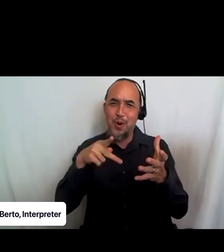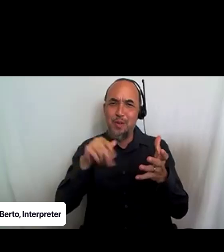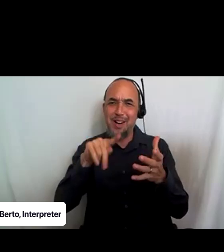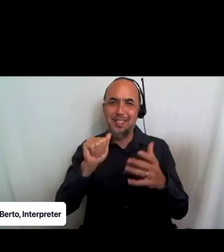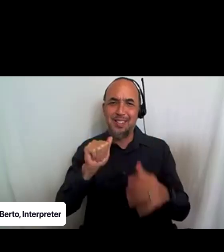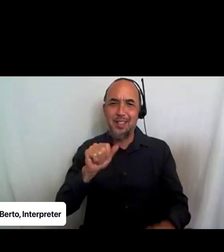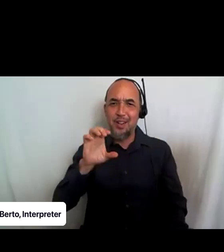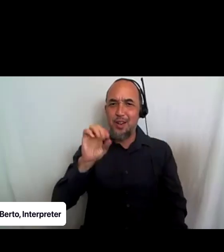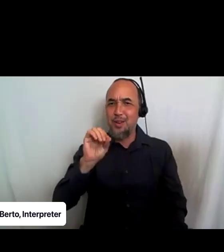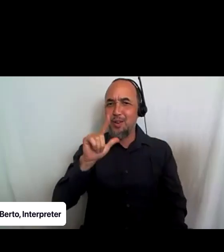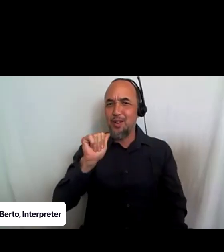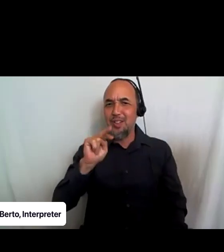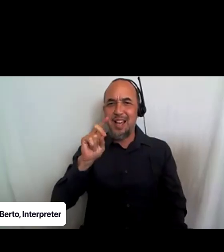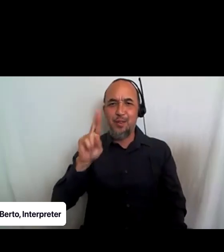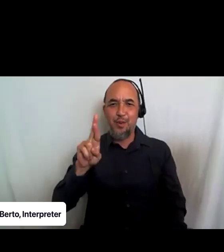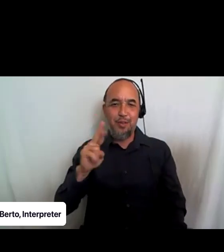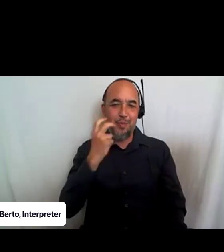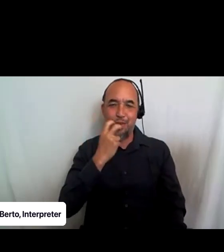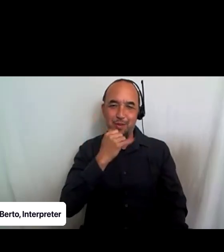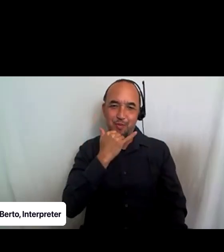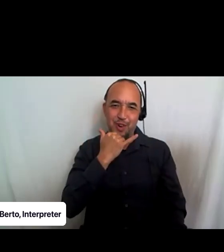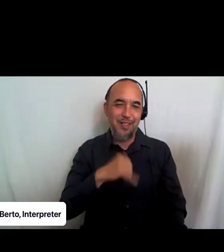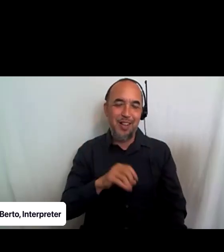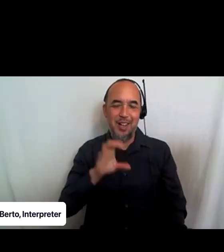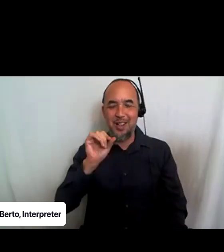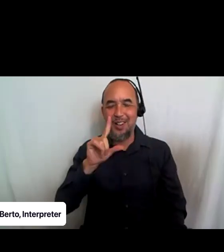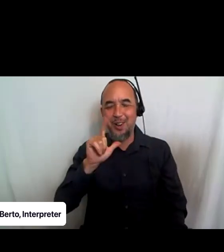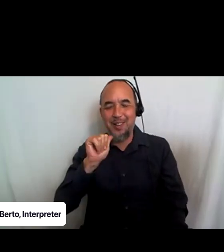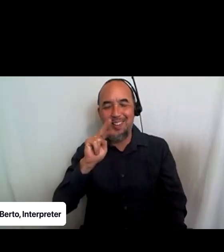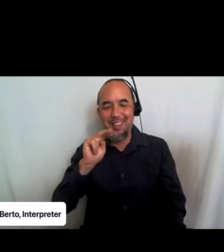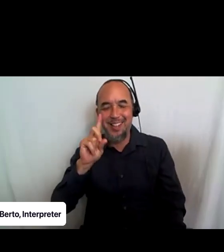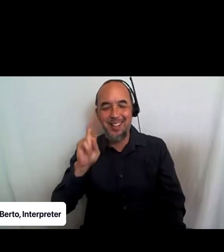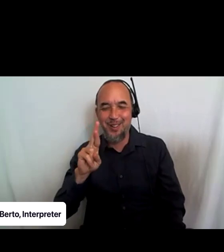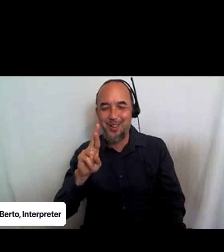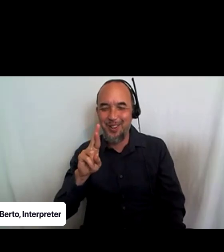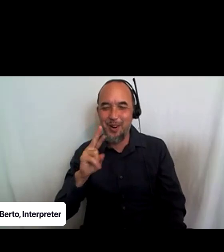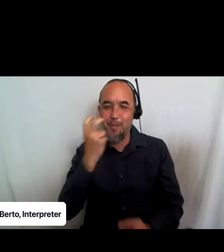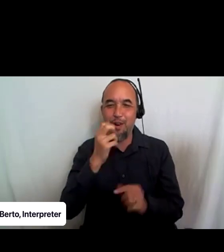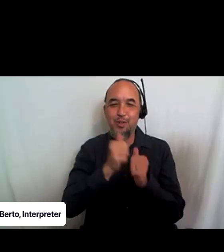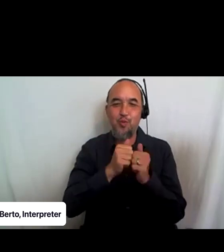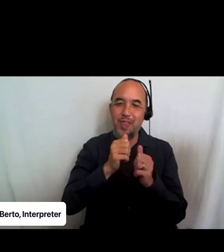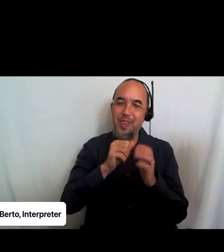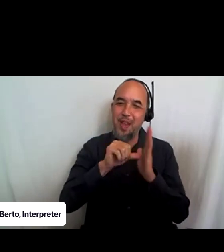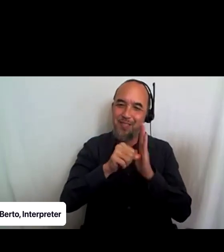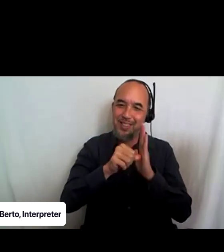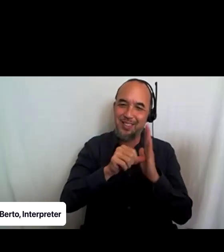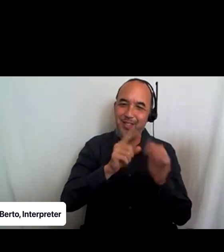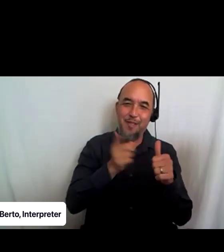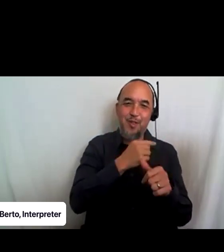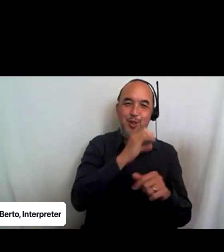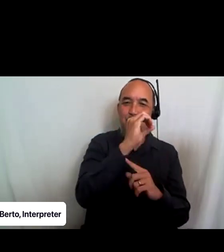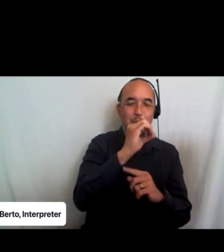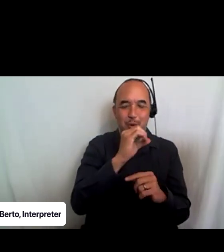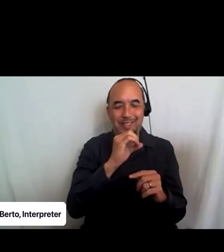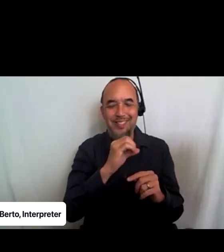like, if you say so. So use a colander to drain your macaroni in a second. And you're gonna want some olive